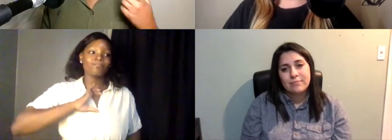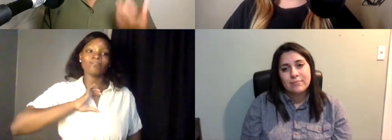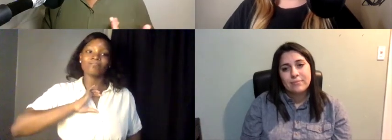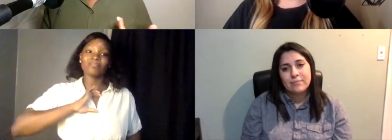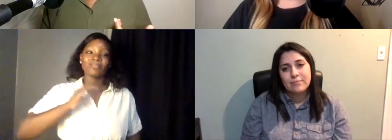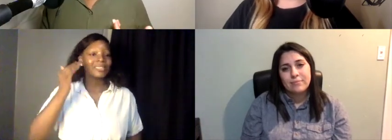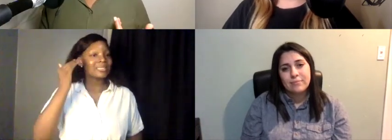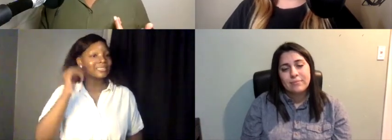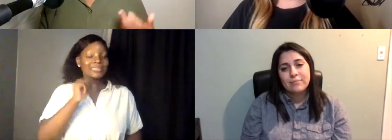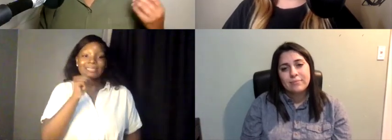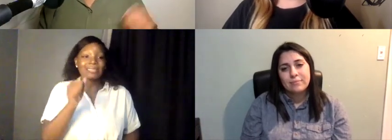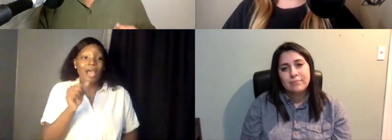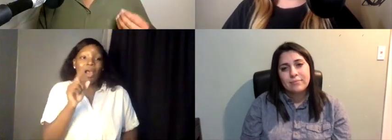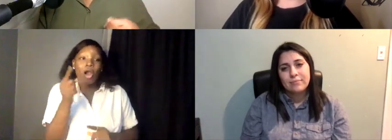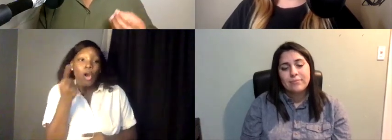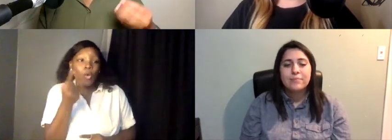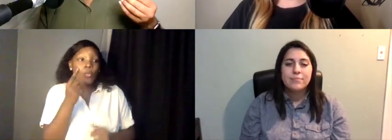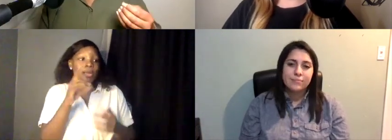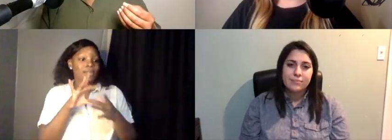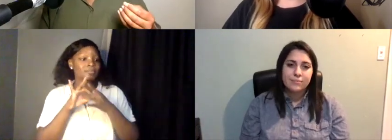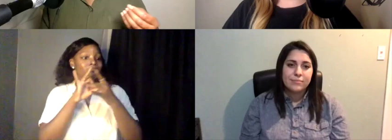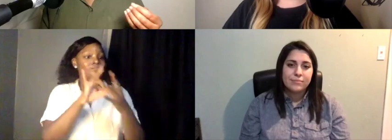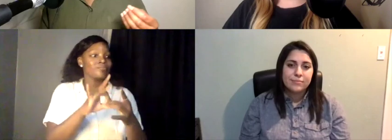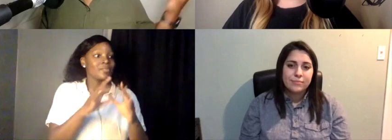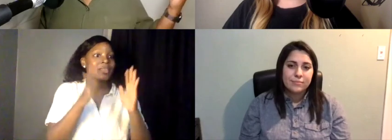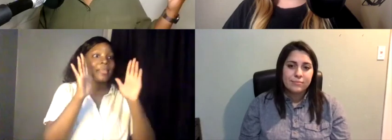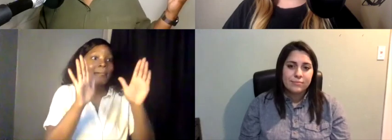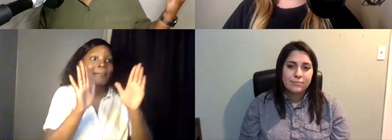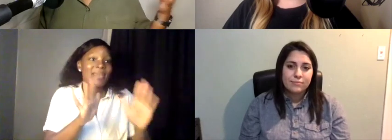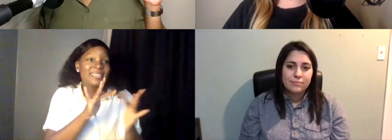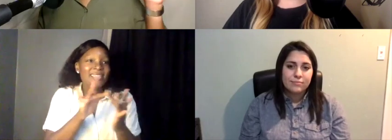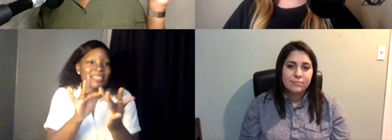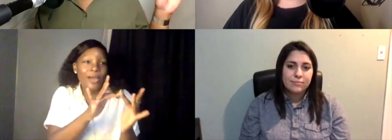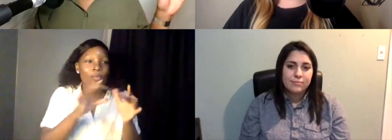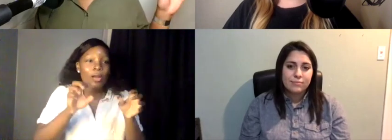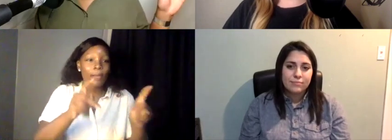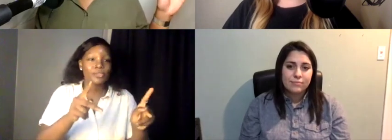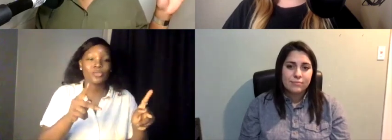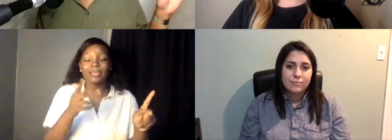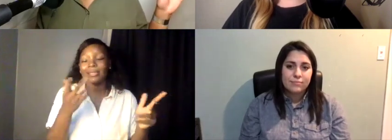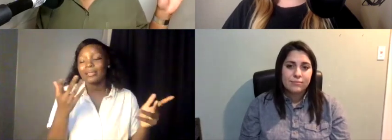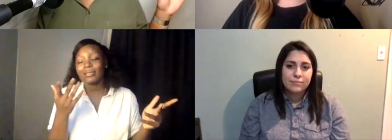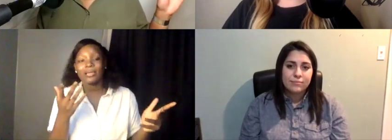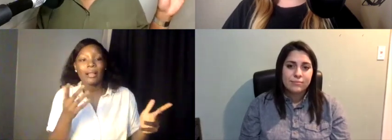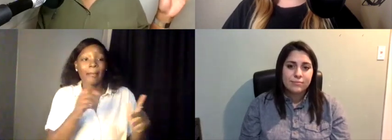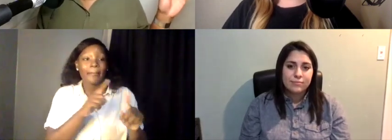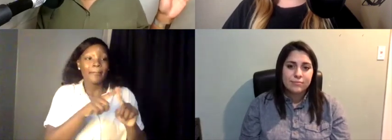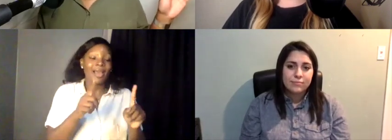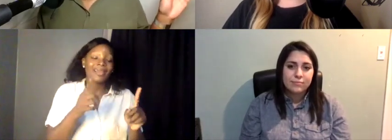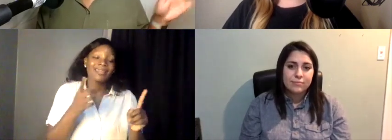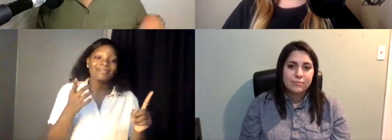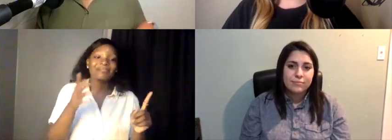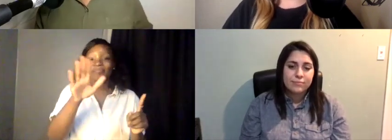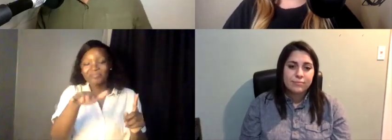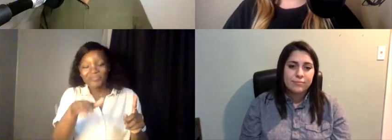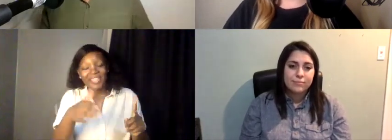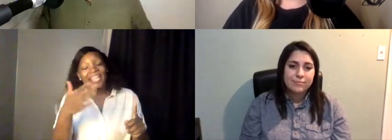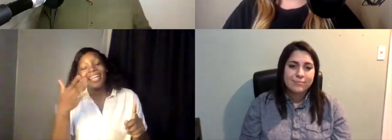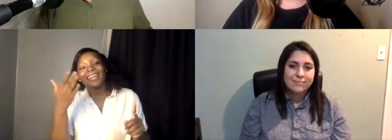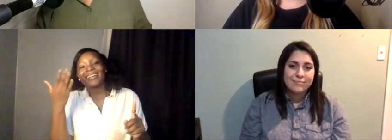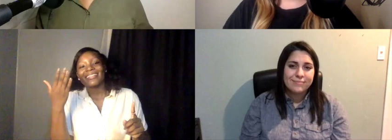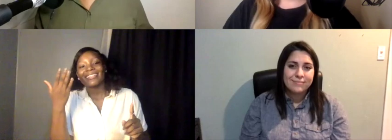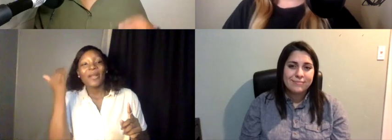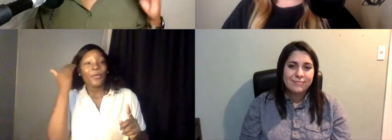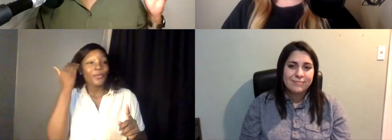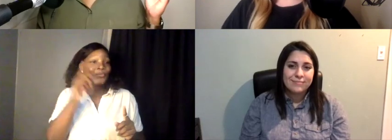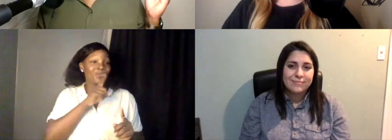It's because we finally decided at the ripe age of whatever our age is, maybe you'll find out one day, we'll see.